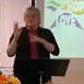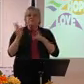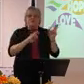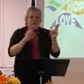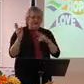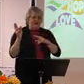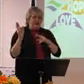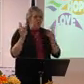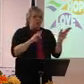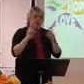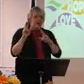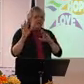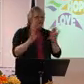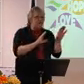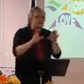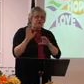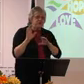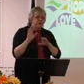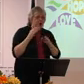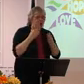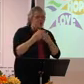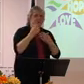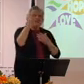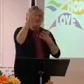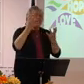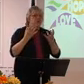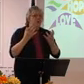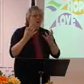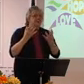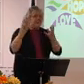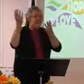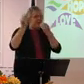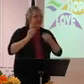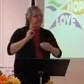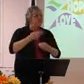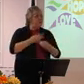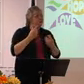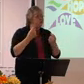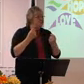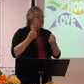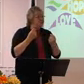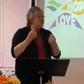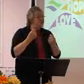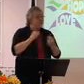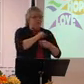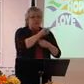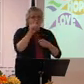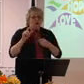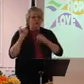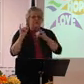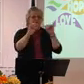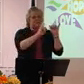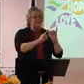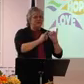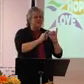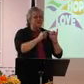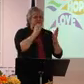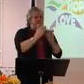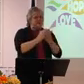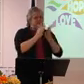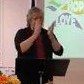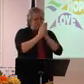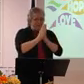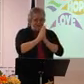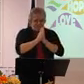ready to do what God gives us to do as individuals. Let's stop here and pray.